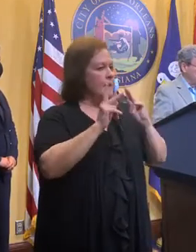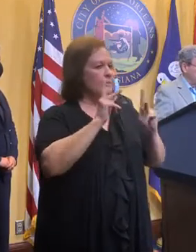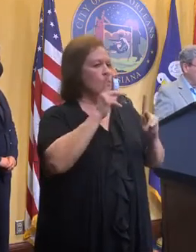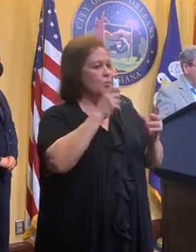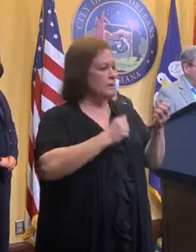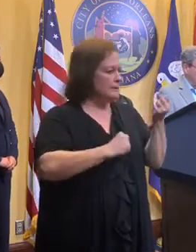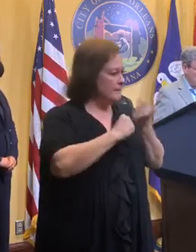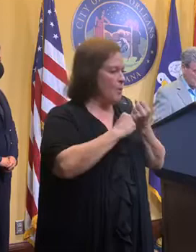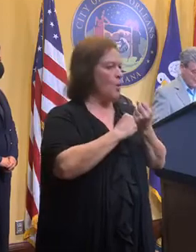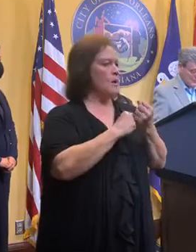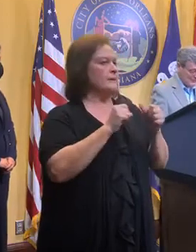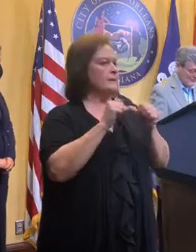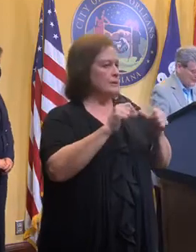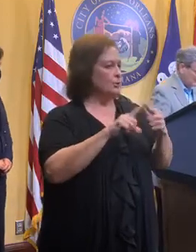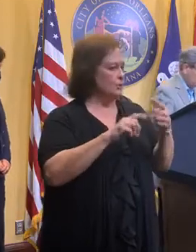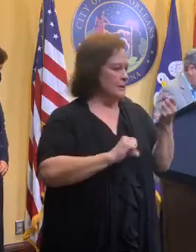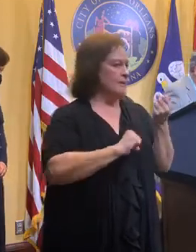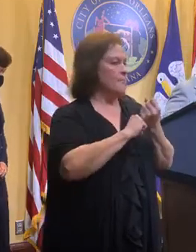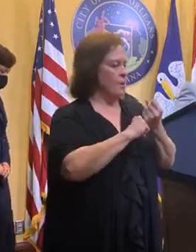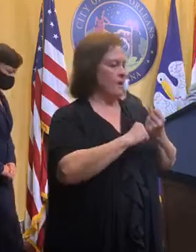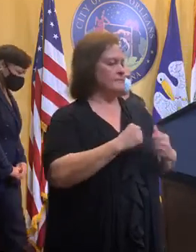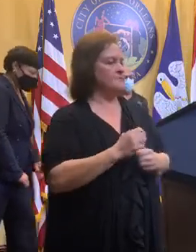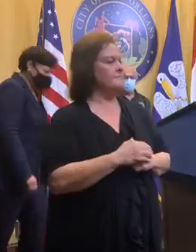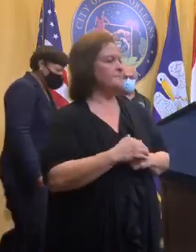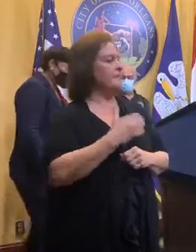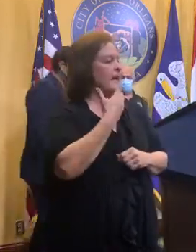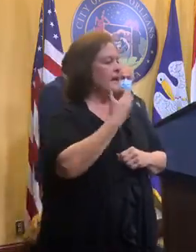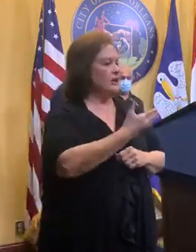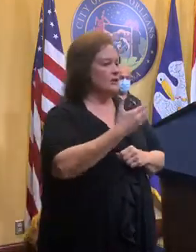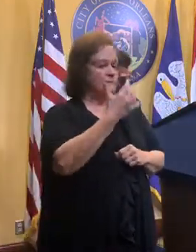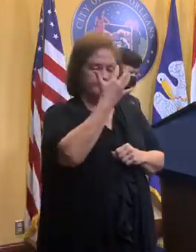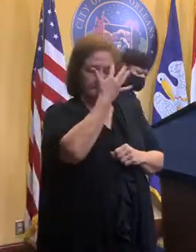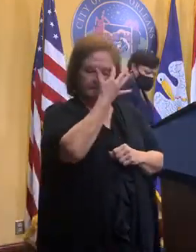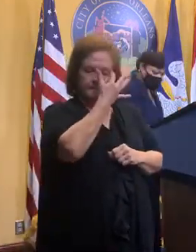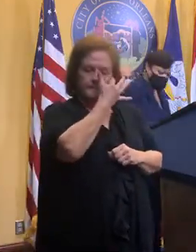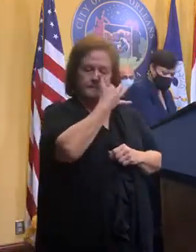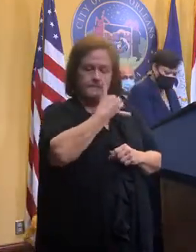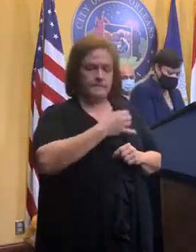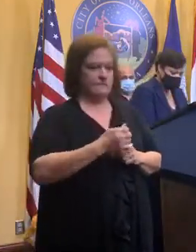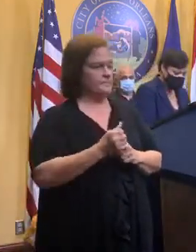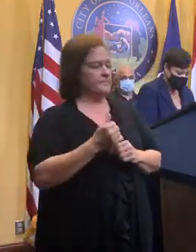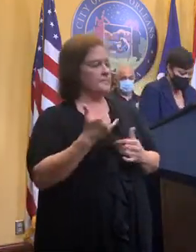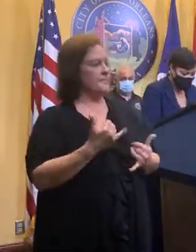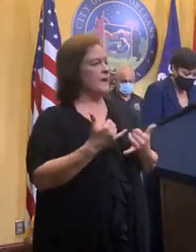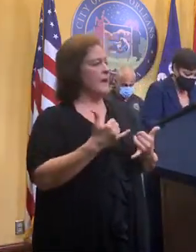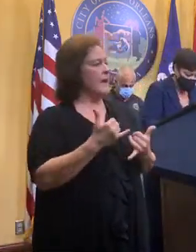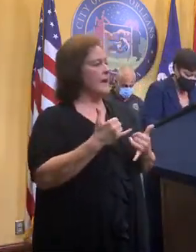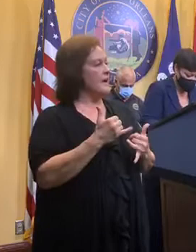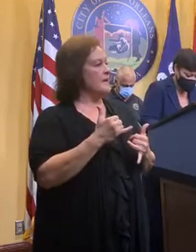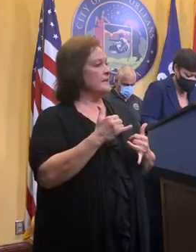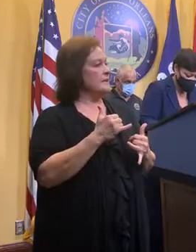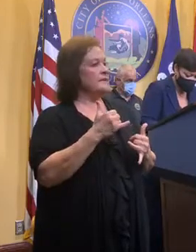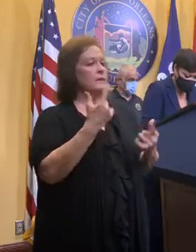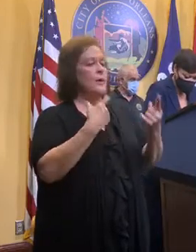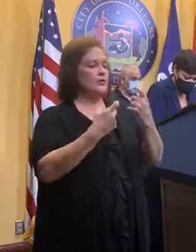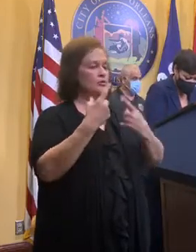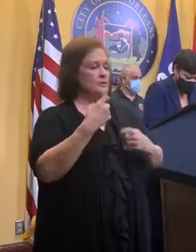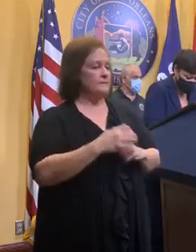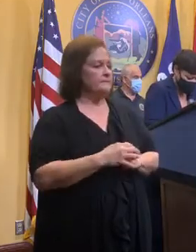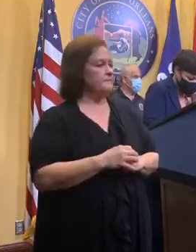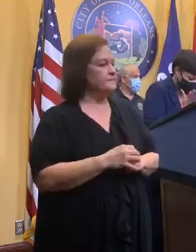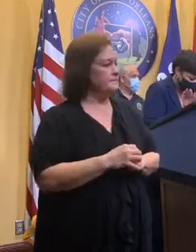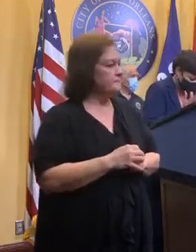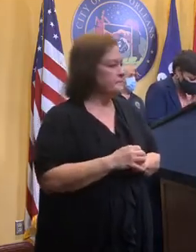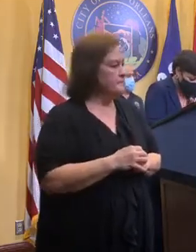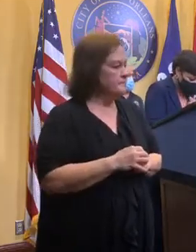city. So thank you very much. Thank you so much, Colonel. And so, Ms. Latanya, we'll go to questions and answers. Thank